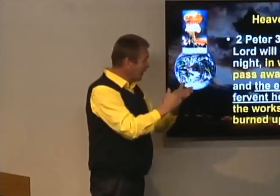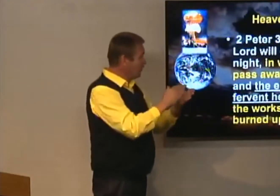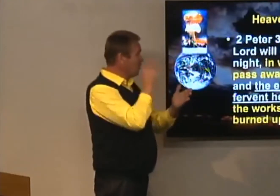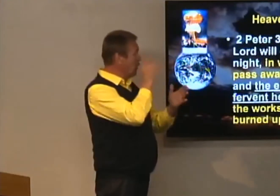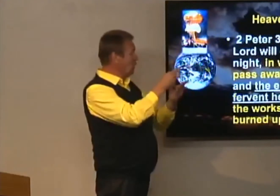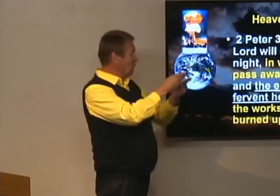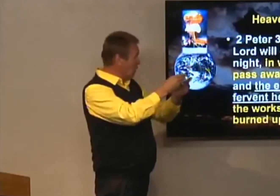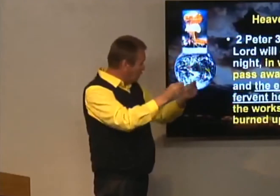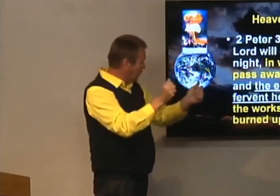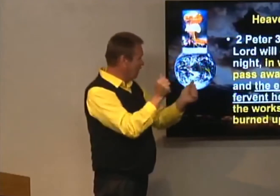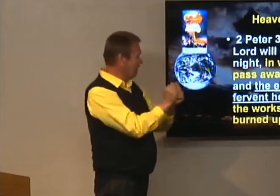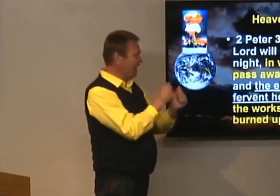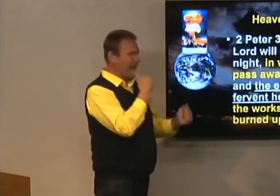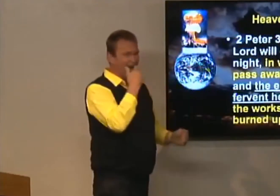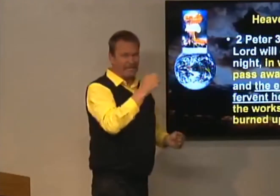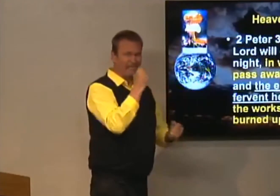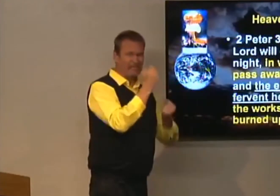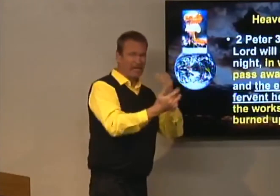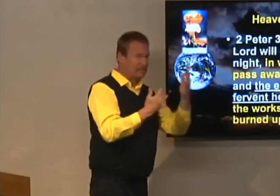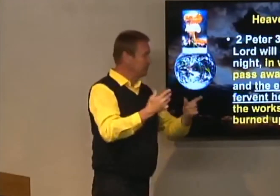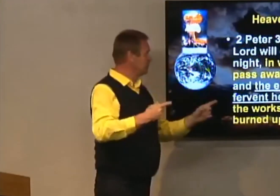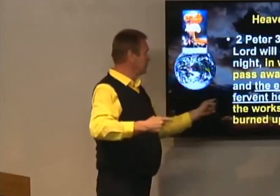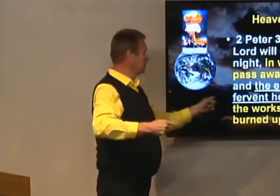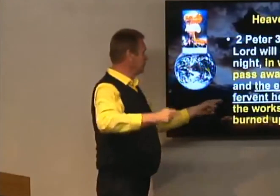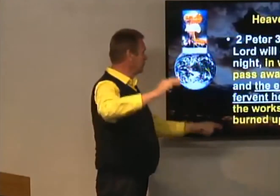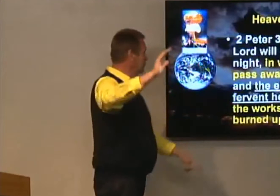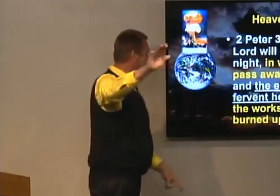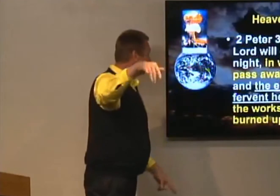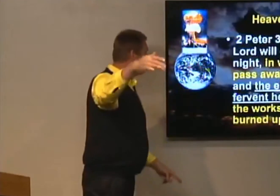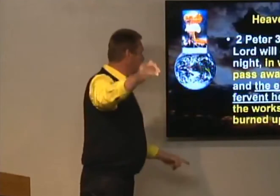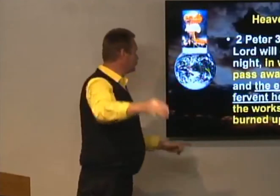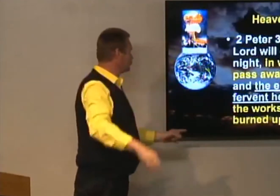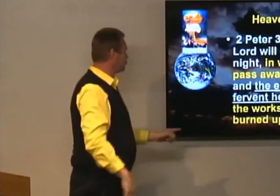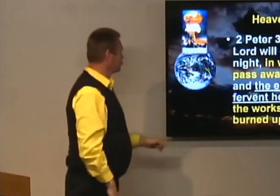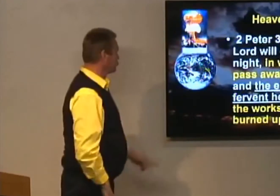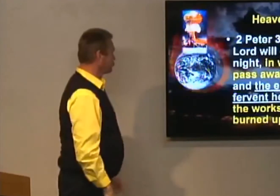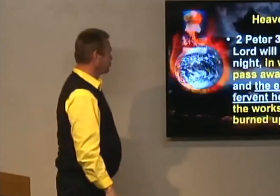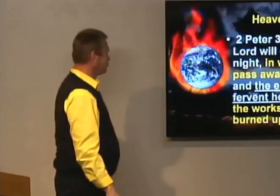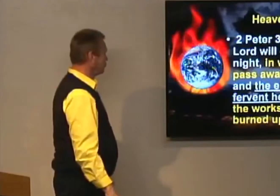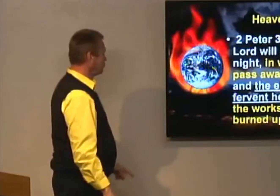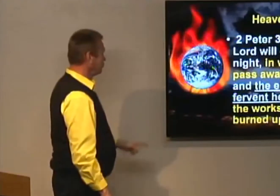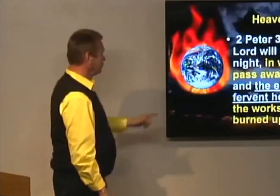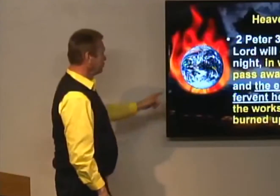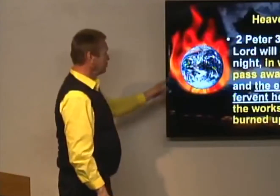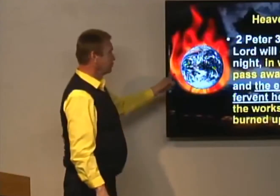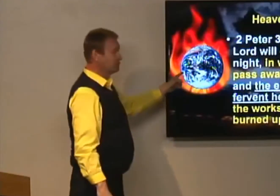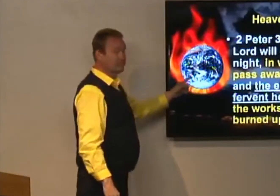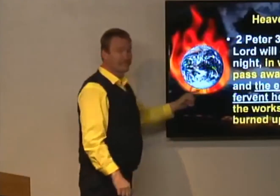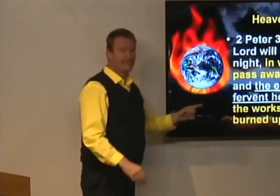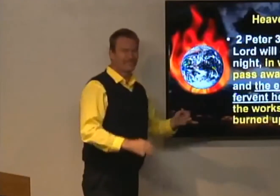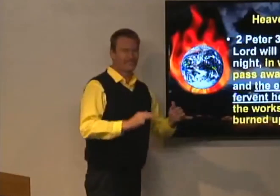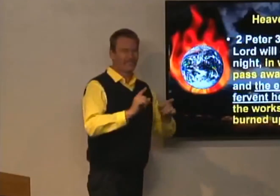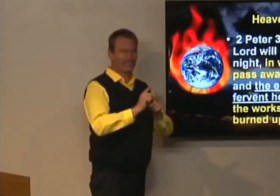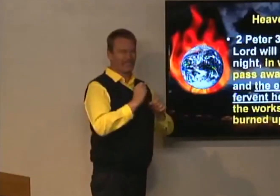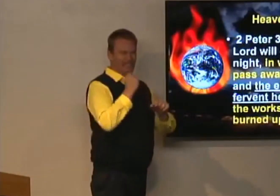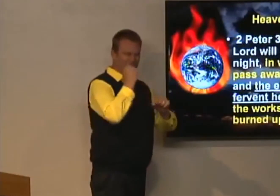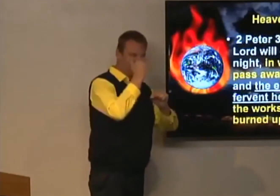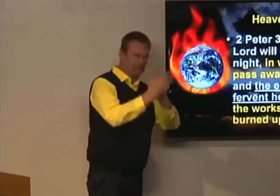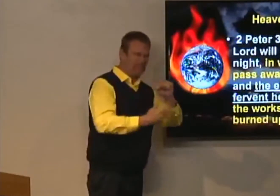Terrible, terrible times. And it says, "And the elements will melt with a fervent heat, for both the earth and the works that are in it will be burned